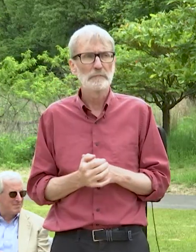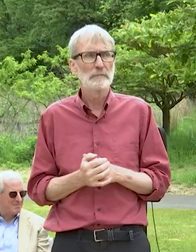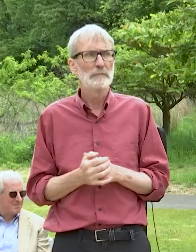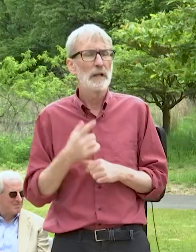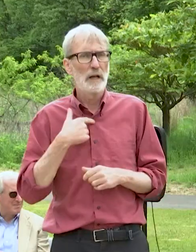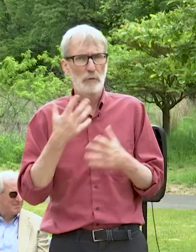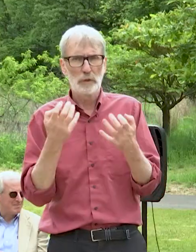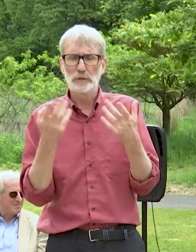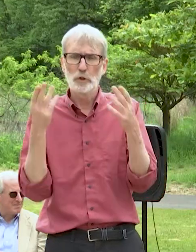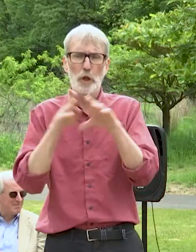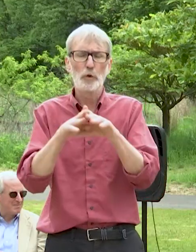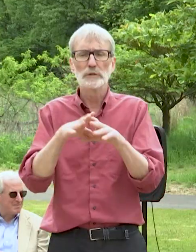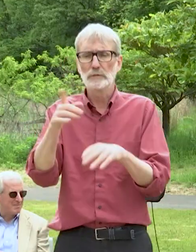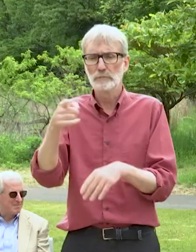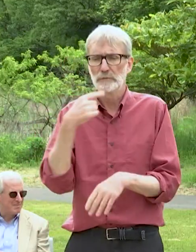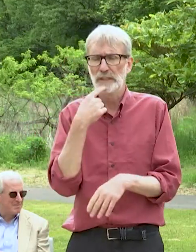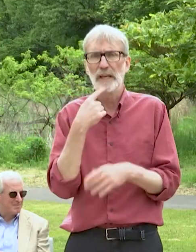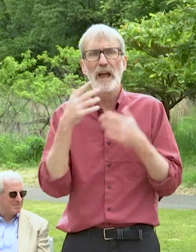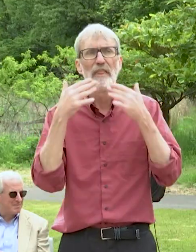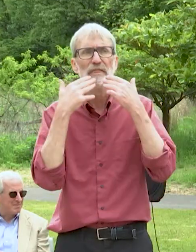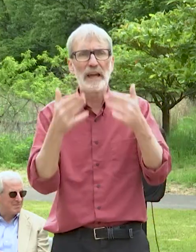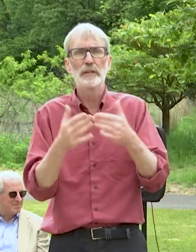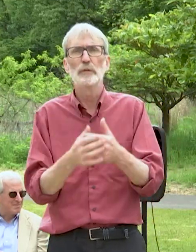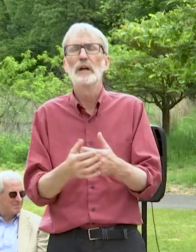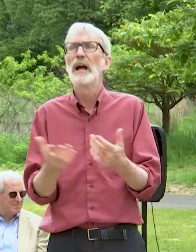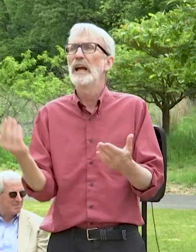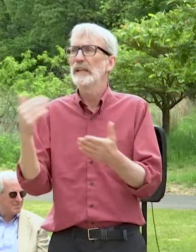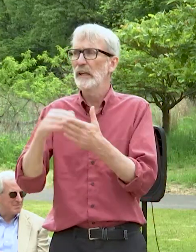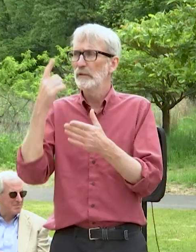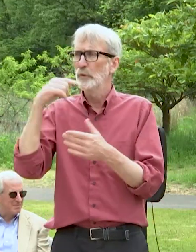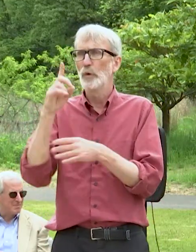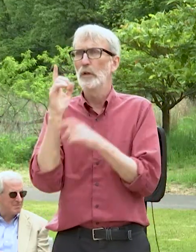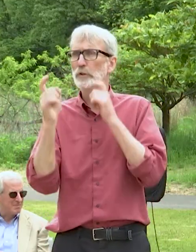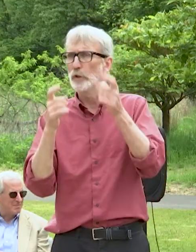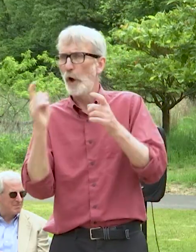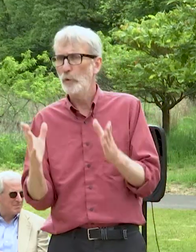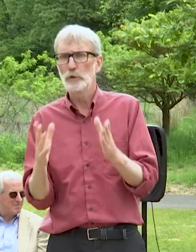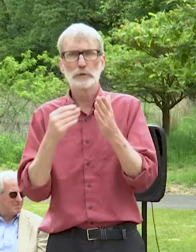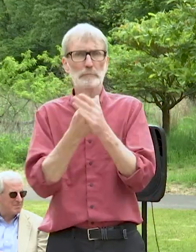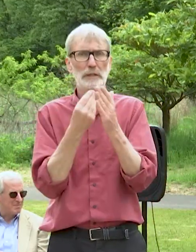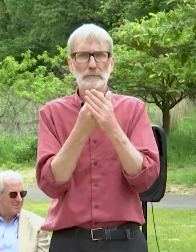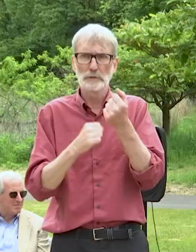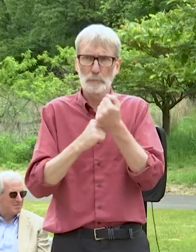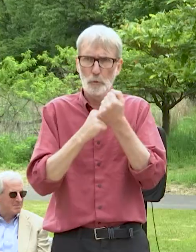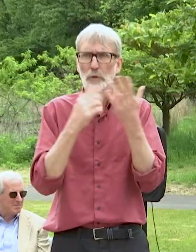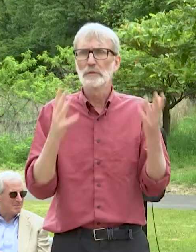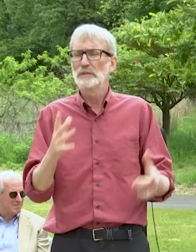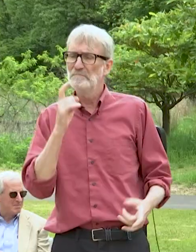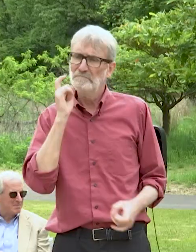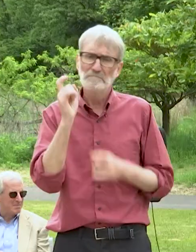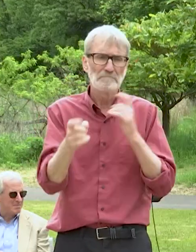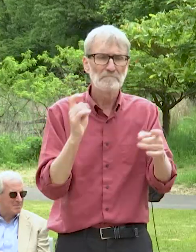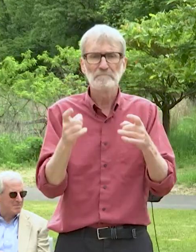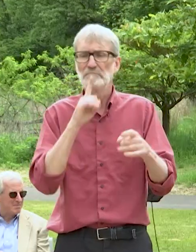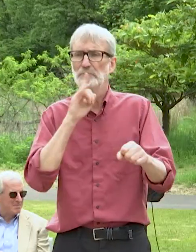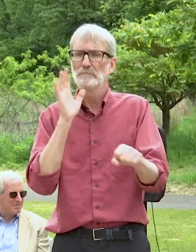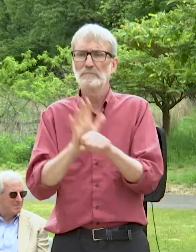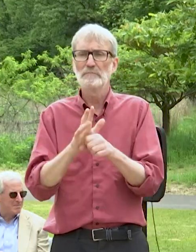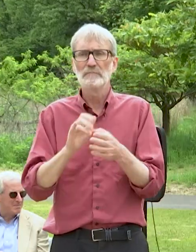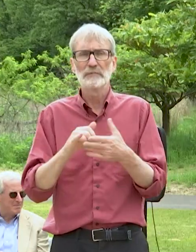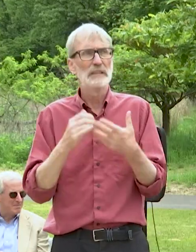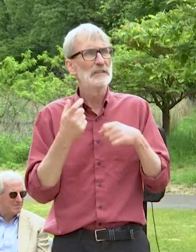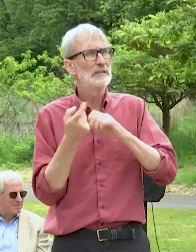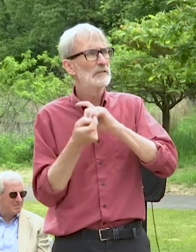just close this out by saying thank you. Thank you again to our donors and funders. for their generosity and commitment that turned